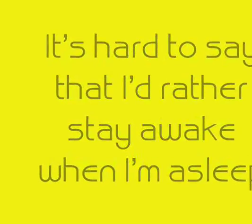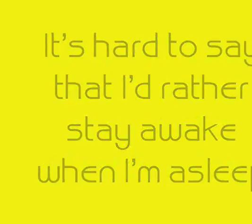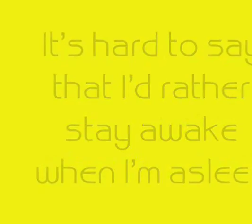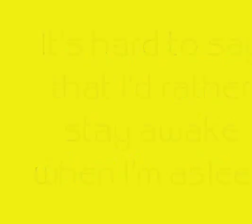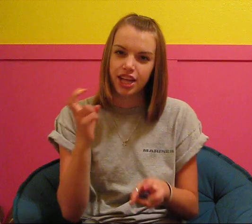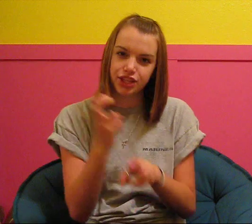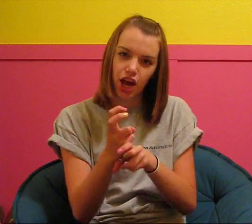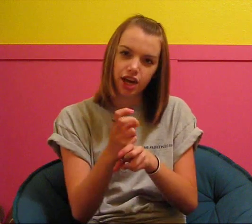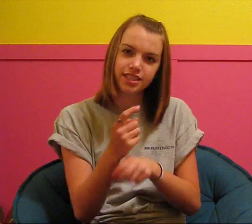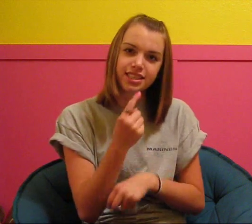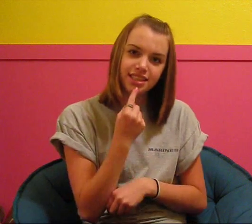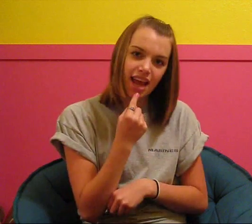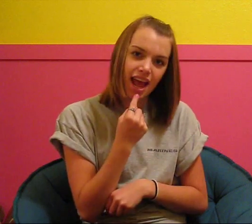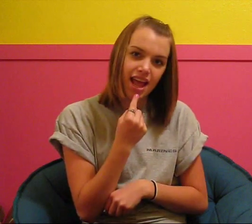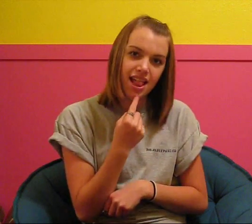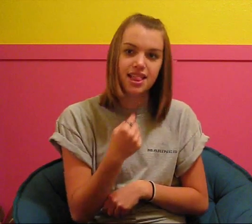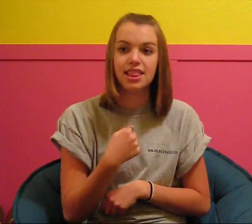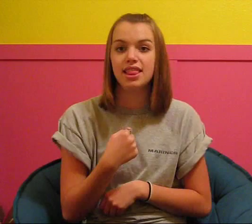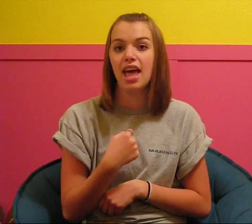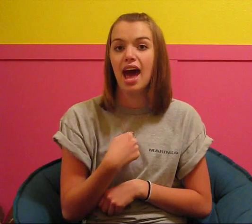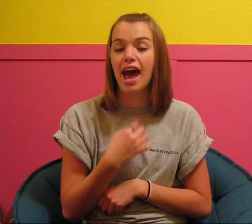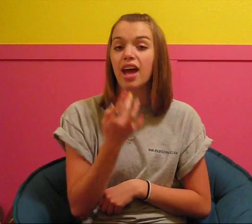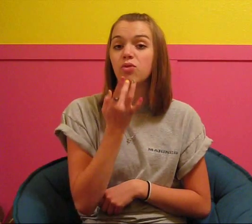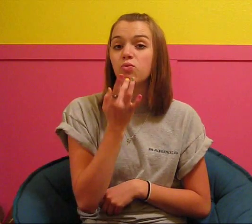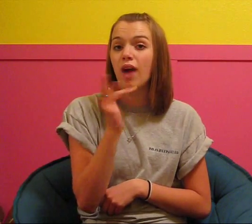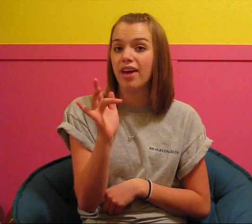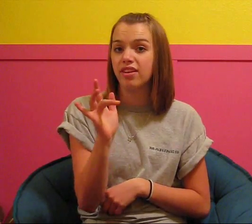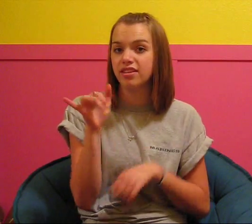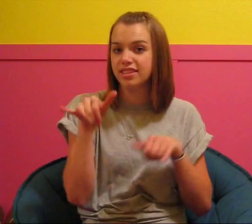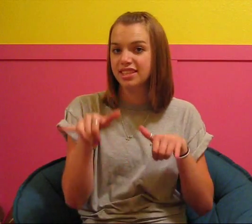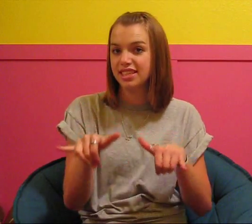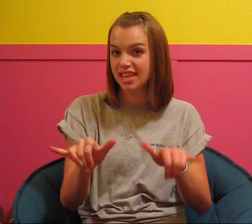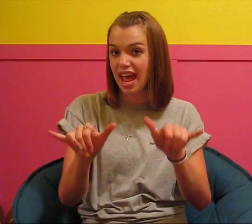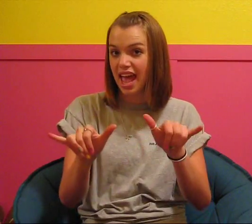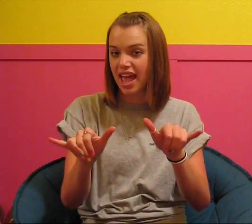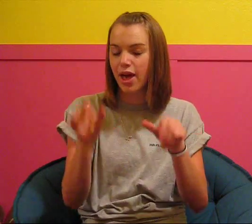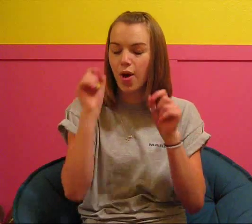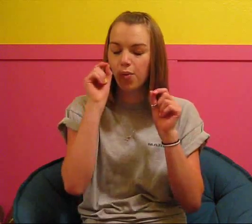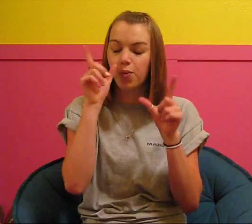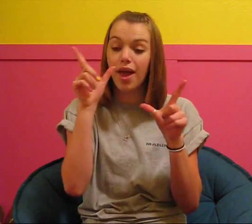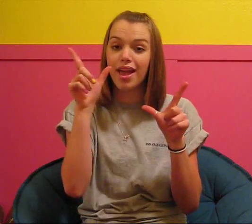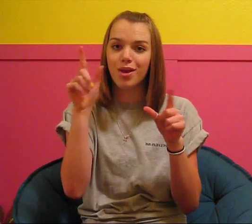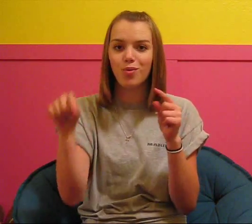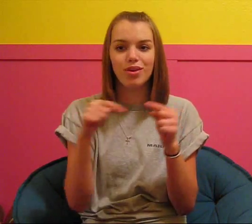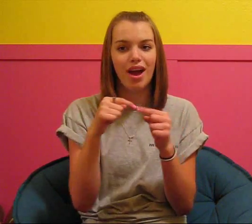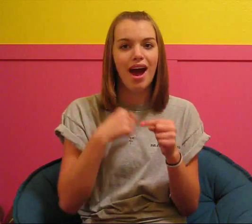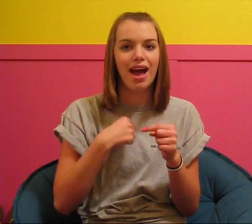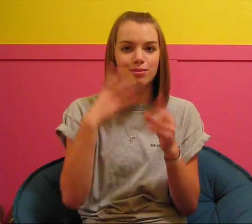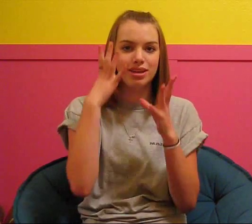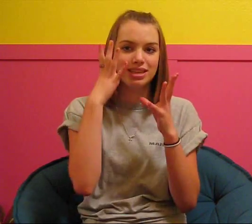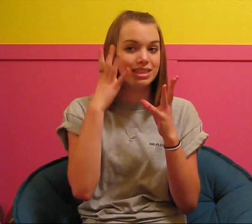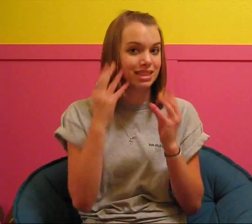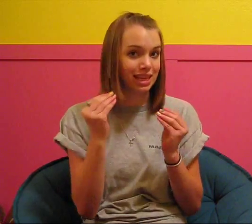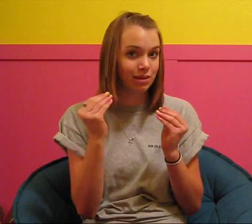It's hard to say that I'd rather stay awake when I'm asleep.